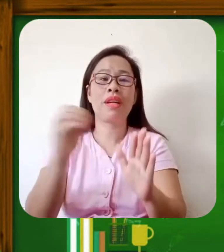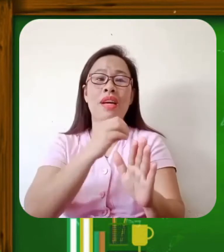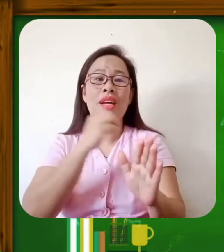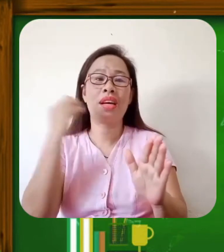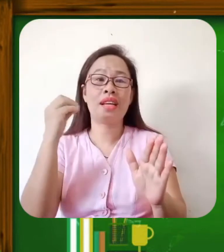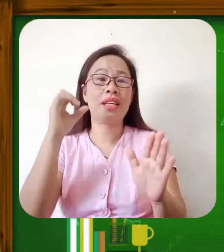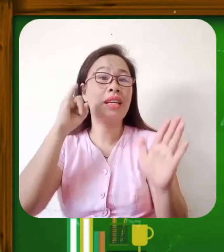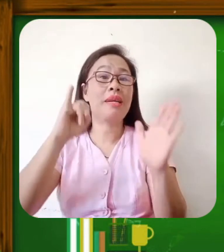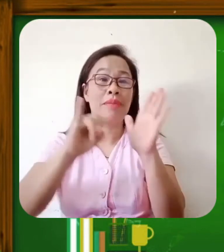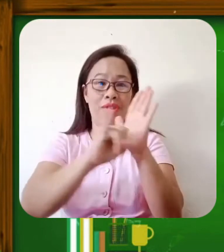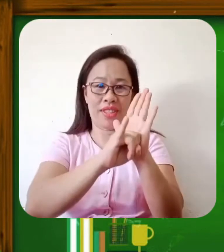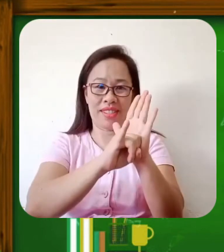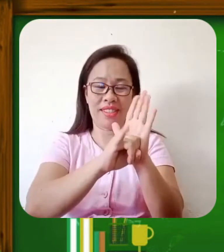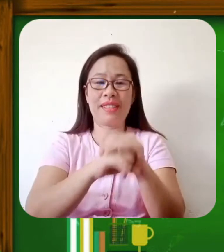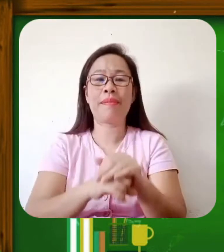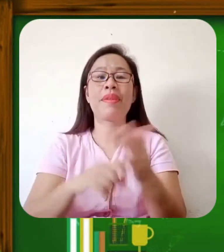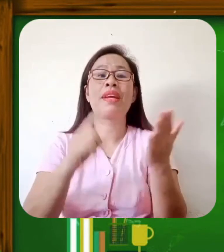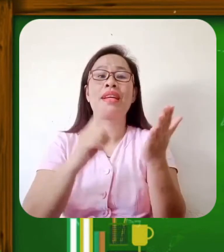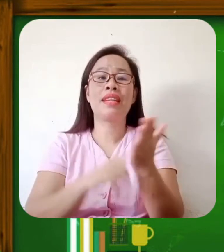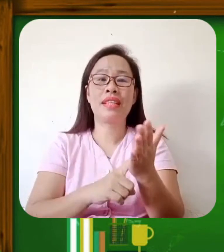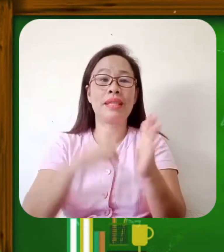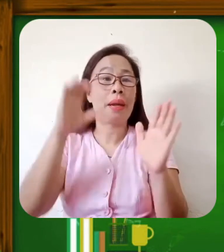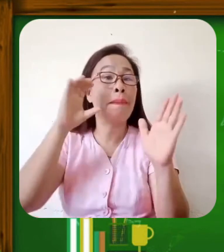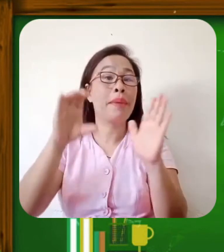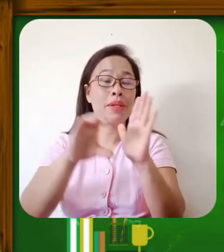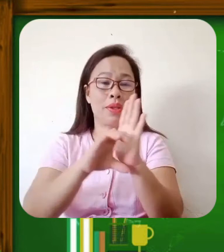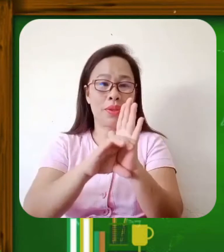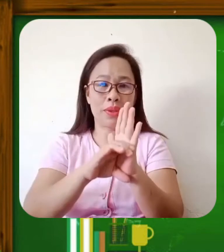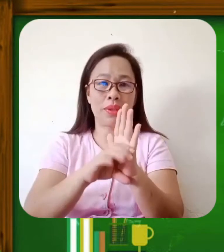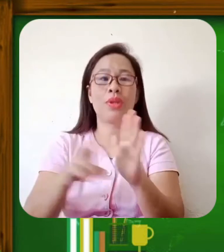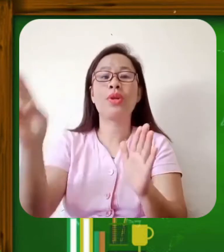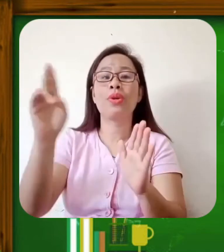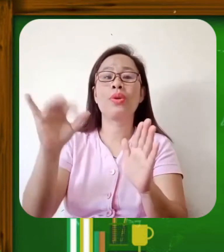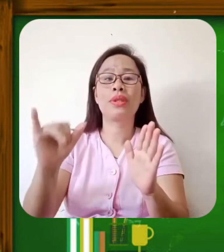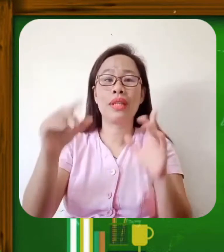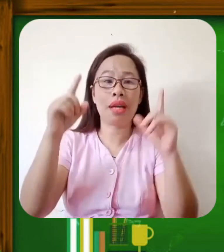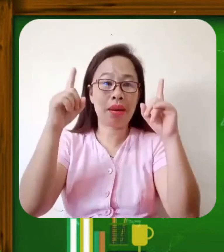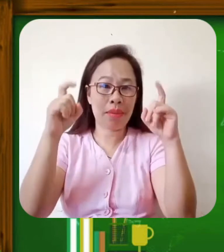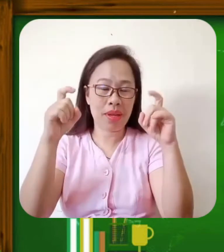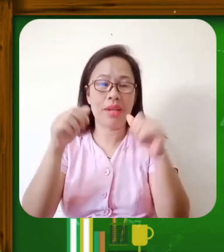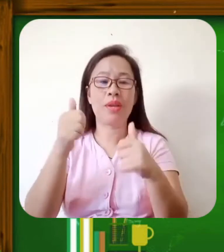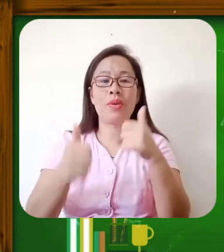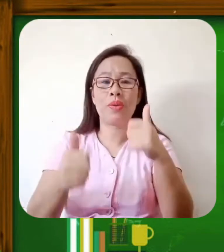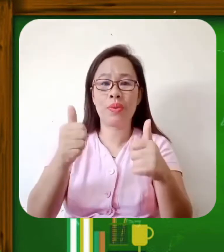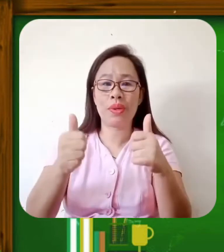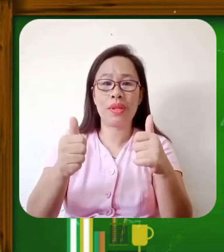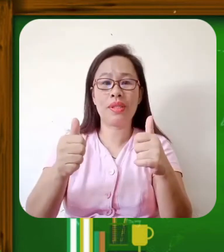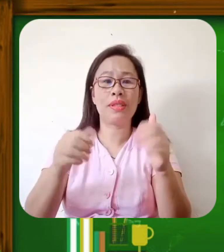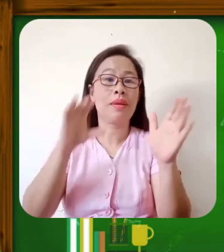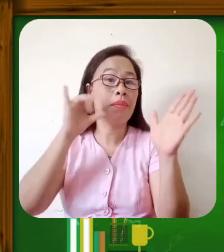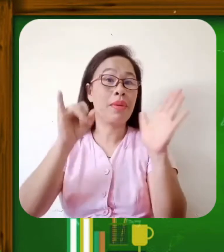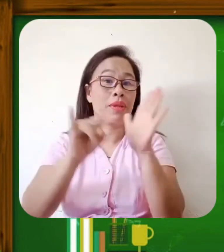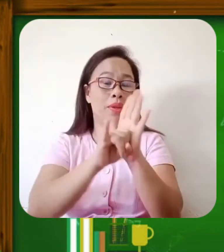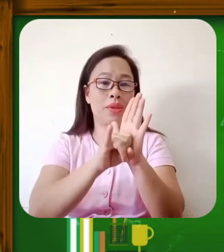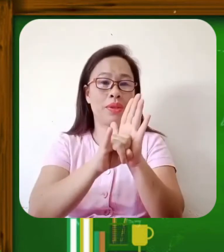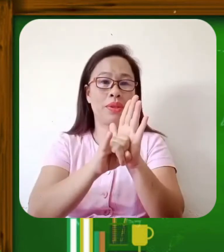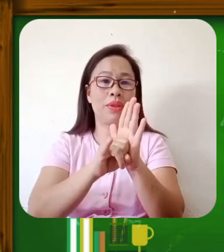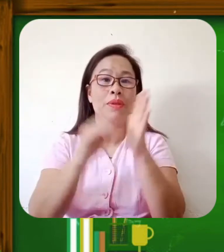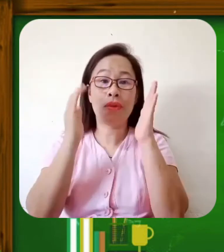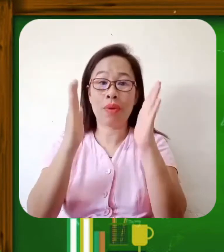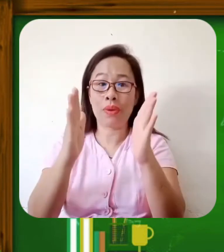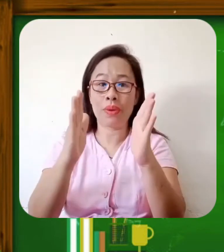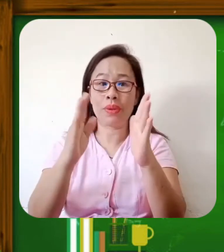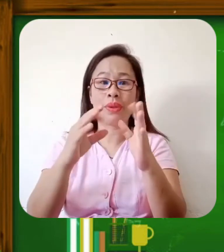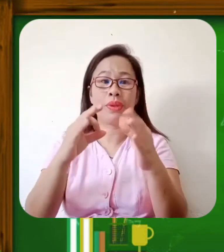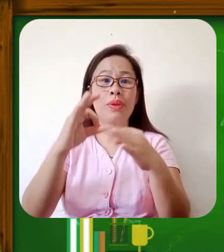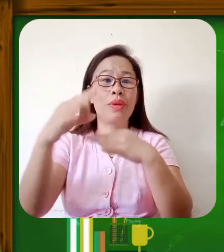still images. These are pictures made using a camera, in which an image is focused onto film